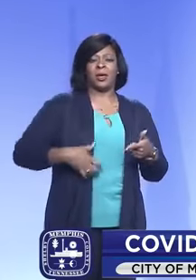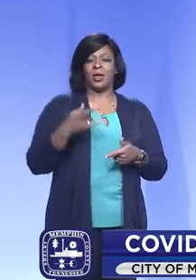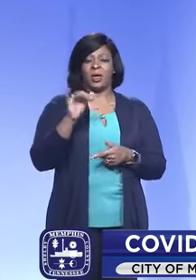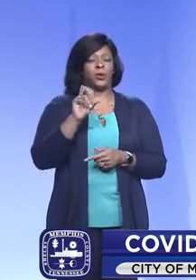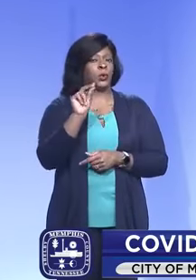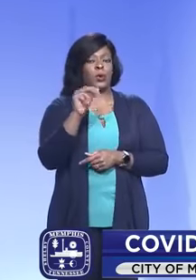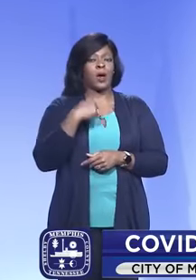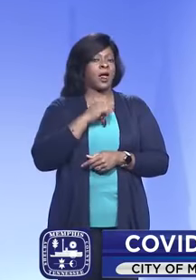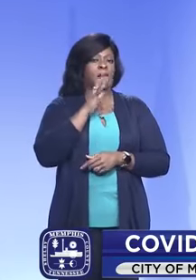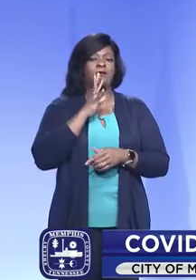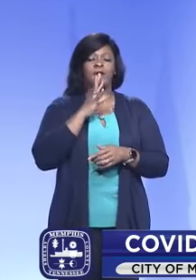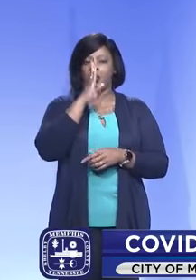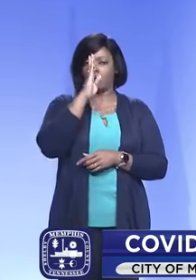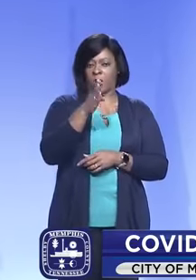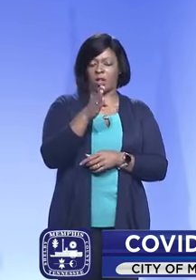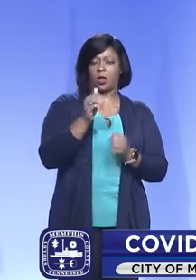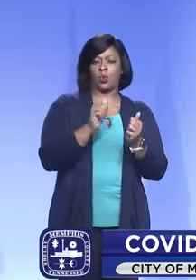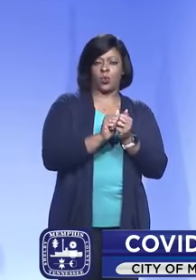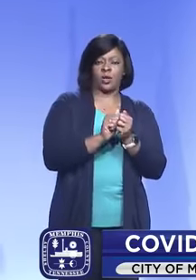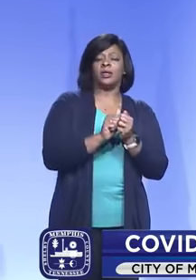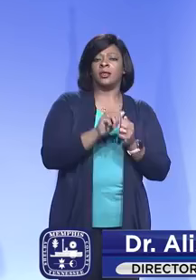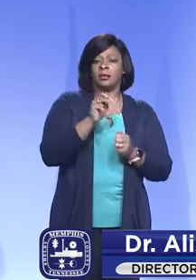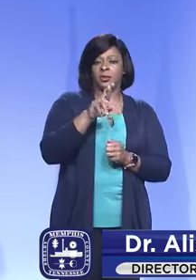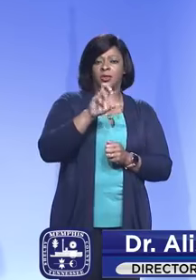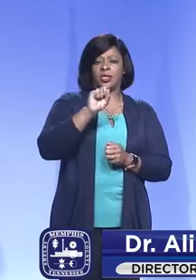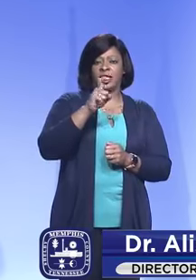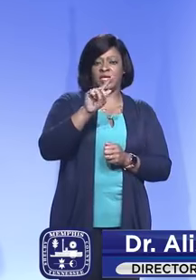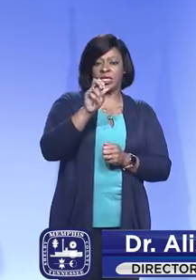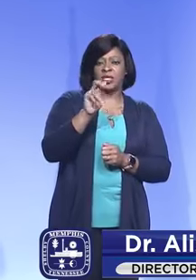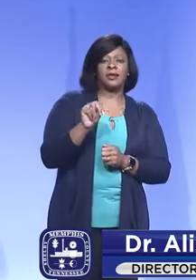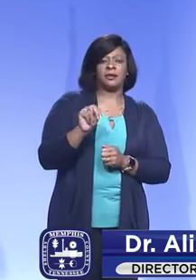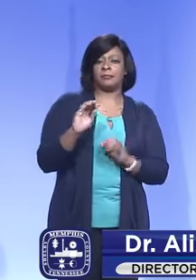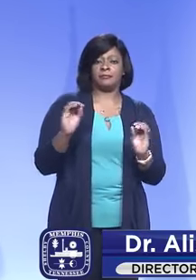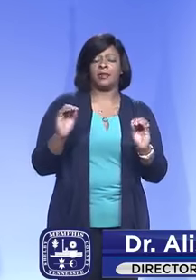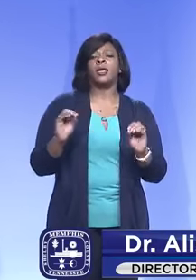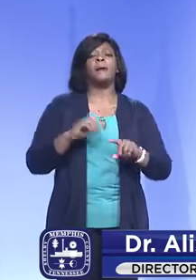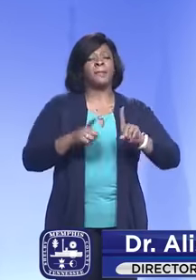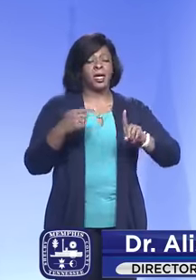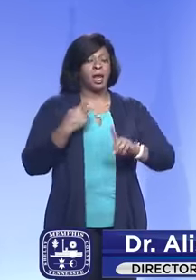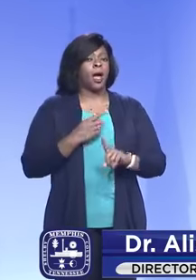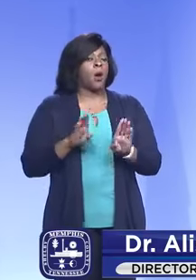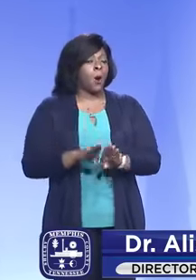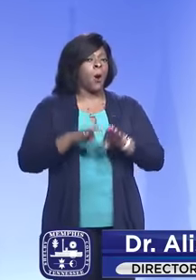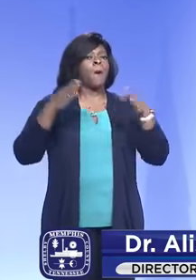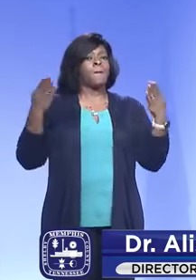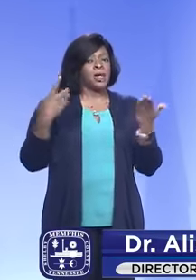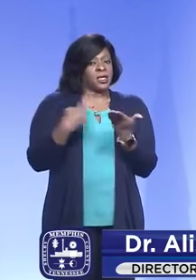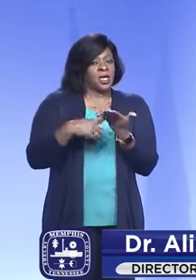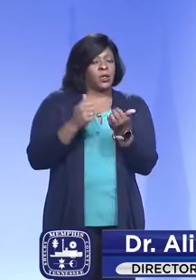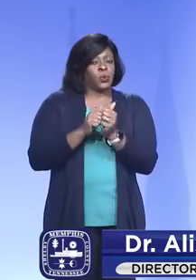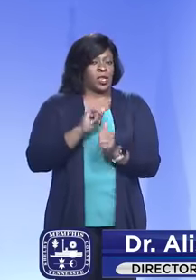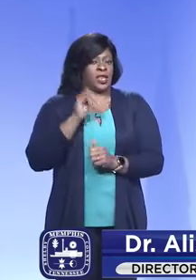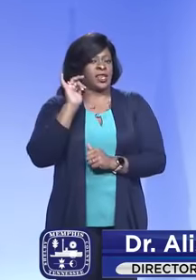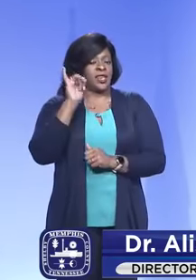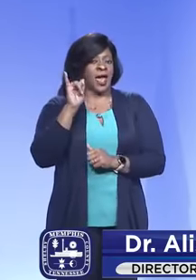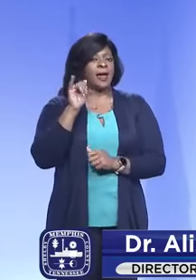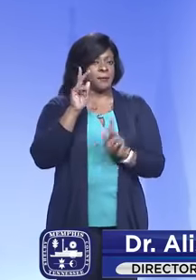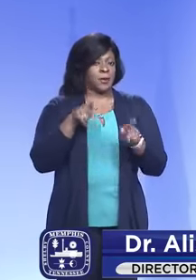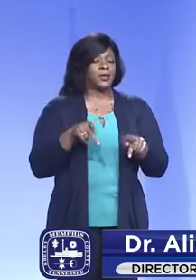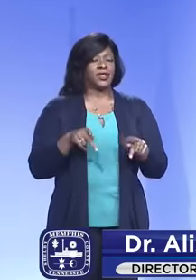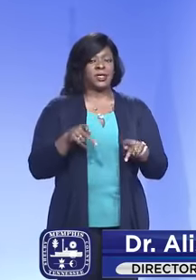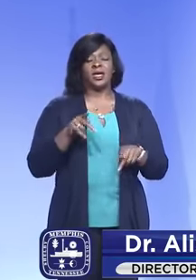I did not talk directly to Mr. Sexton. However, I'm open to do that. The only other comment